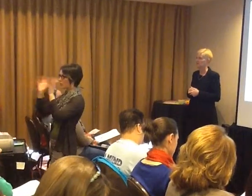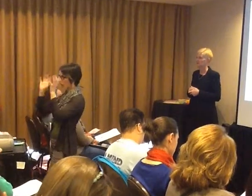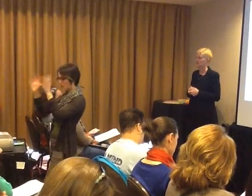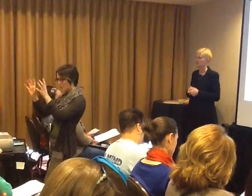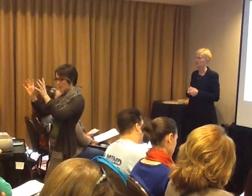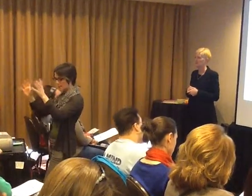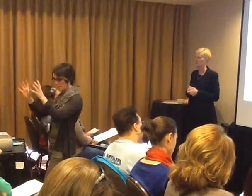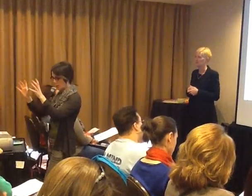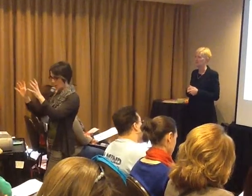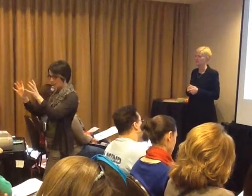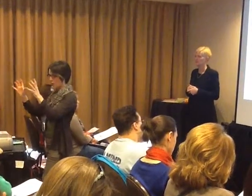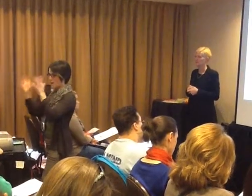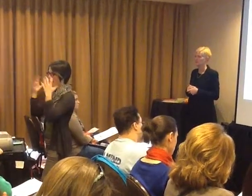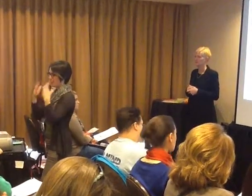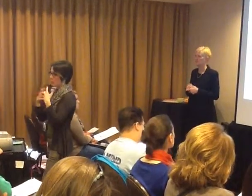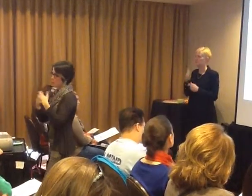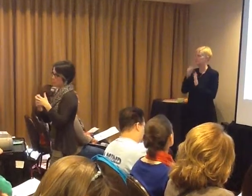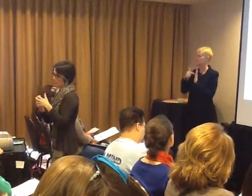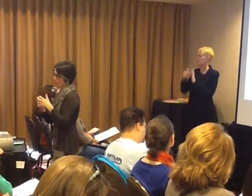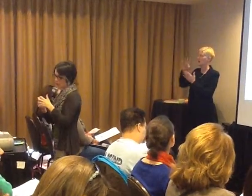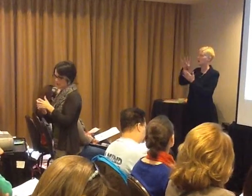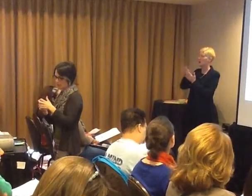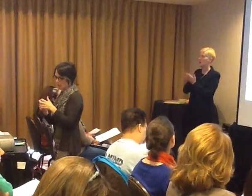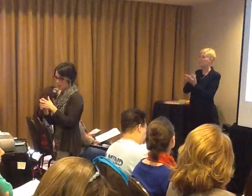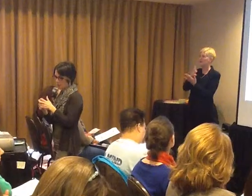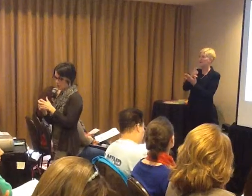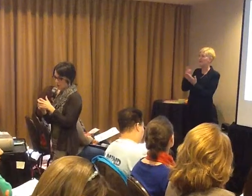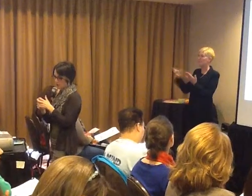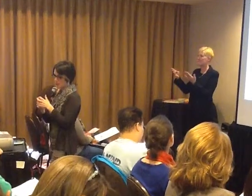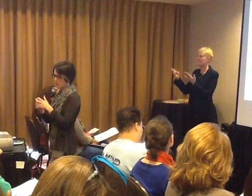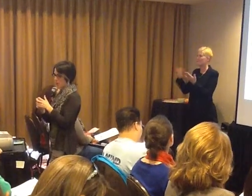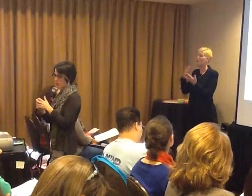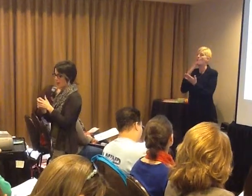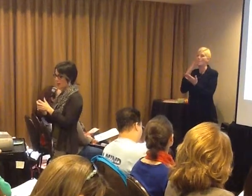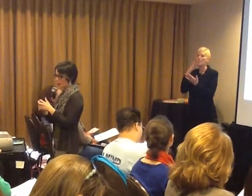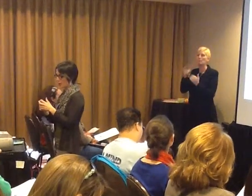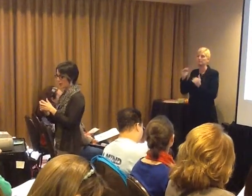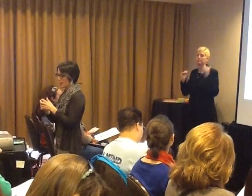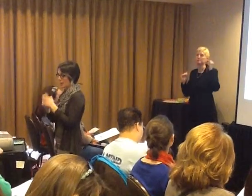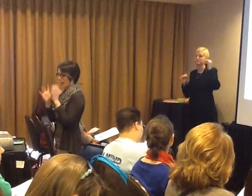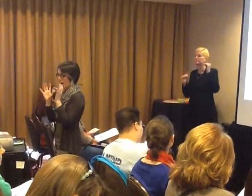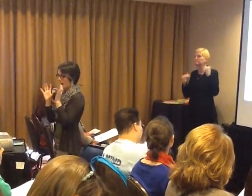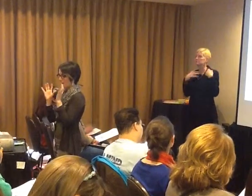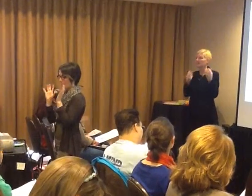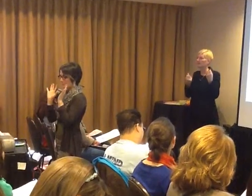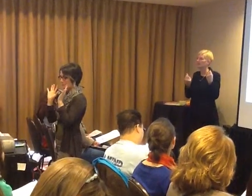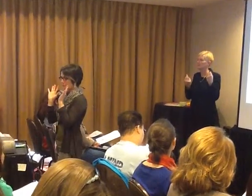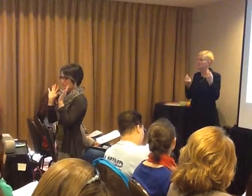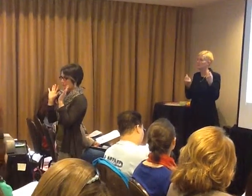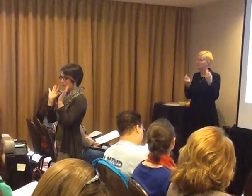graphic representation, they were superior to hearing students. So they could,